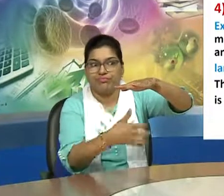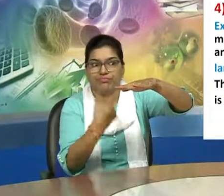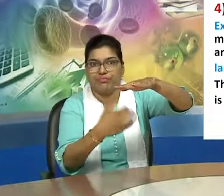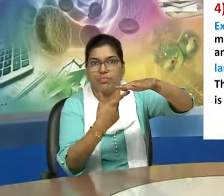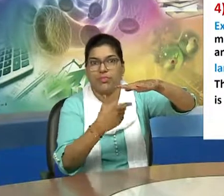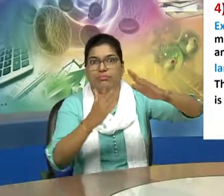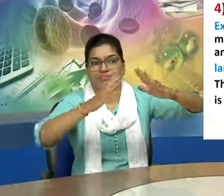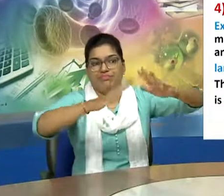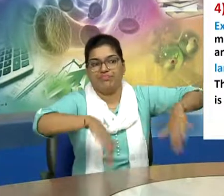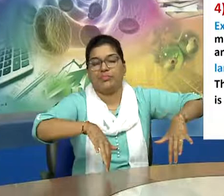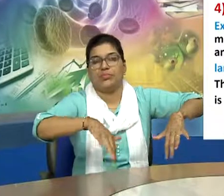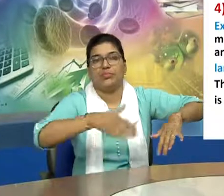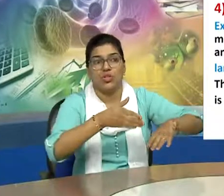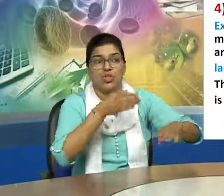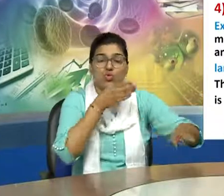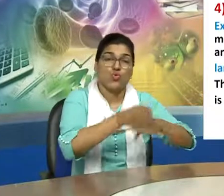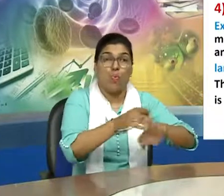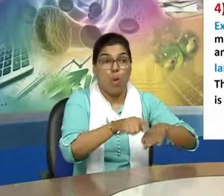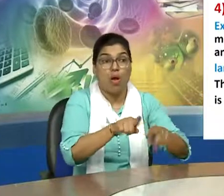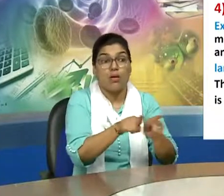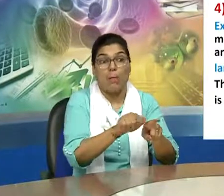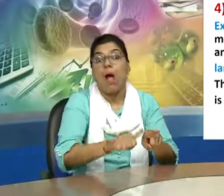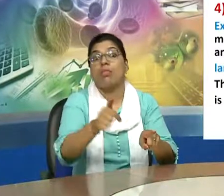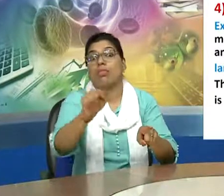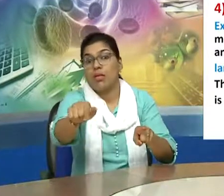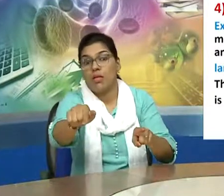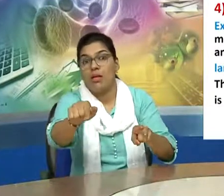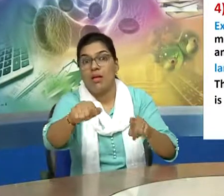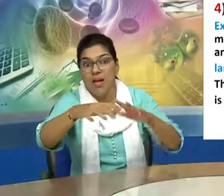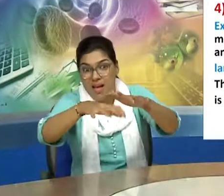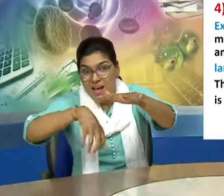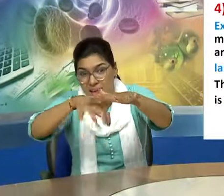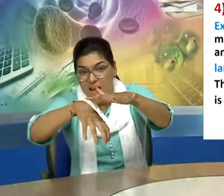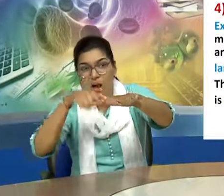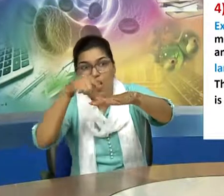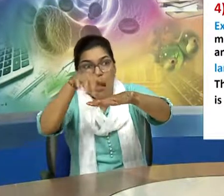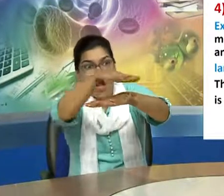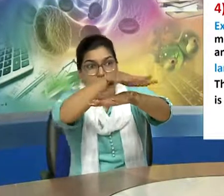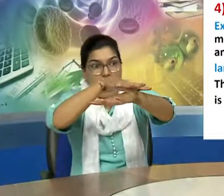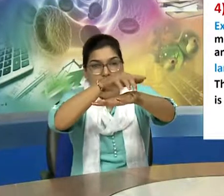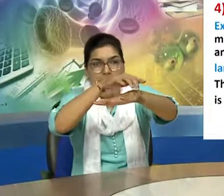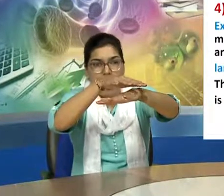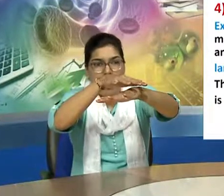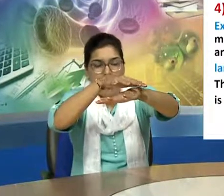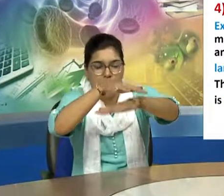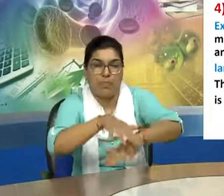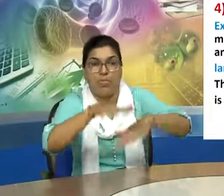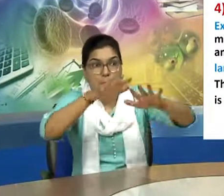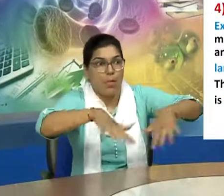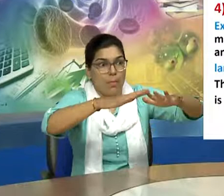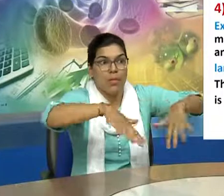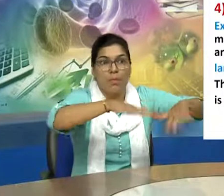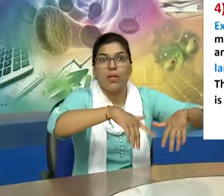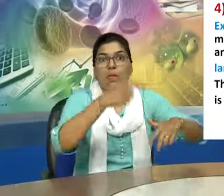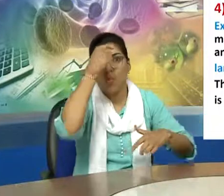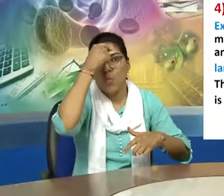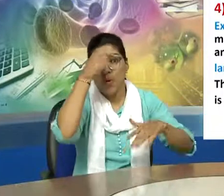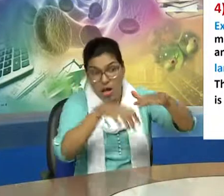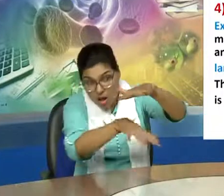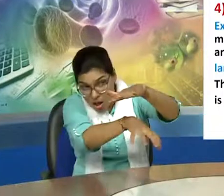the gap which occurs because of mining work, so after some time that also sinks,